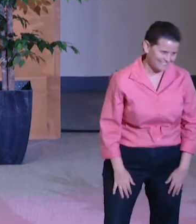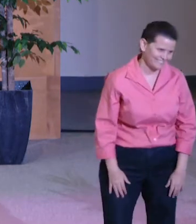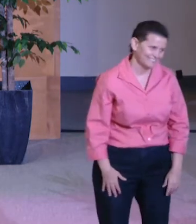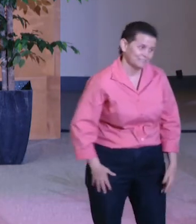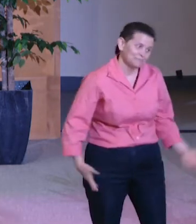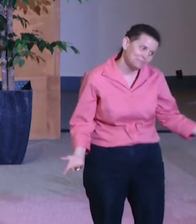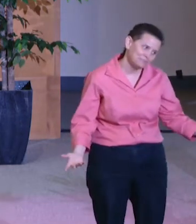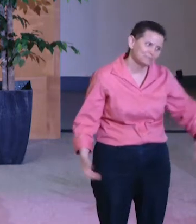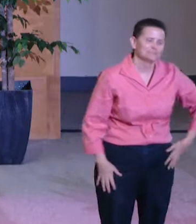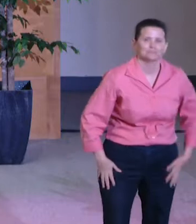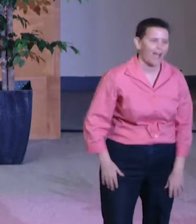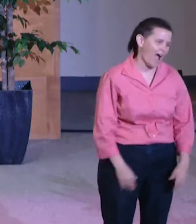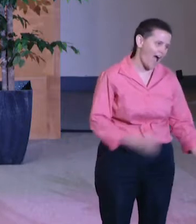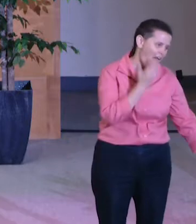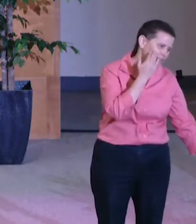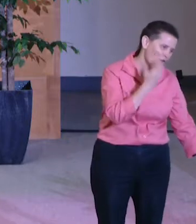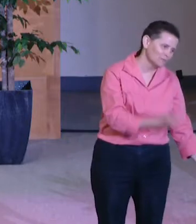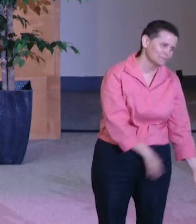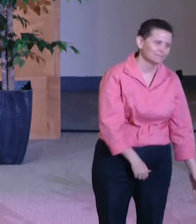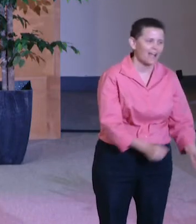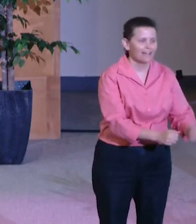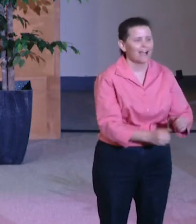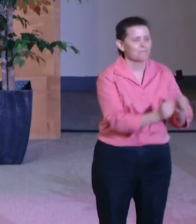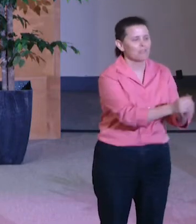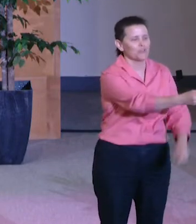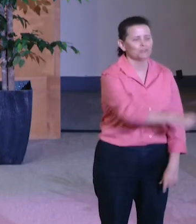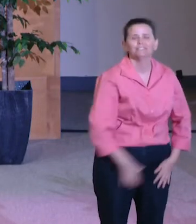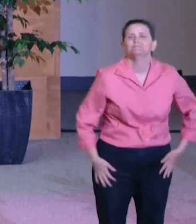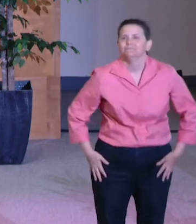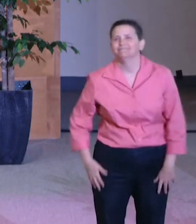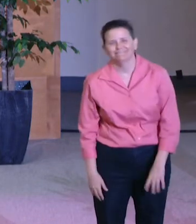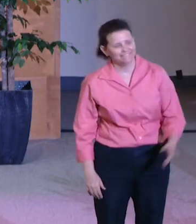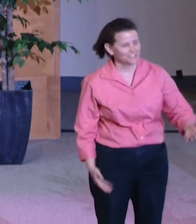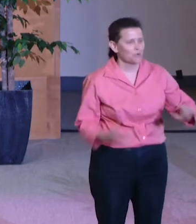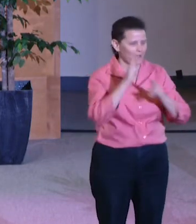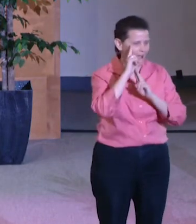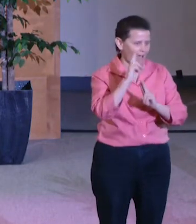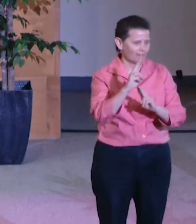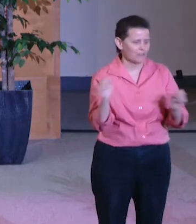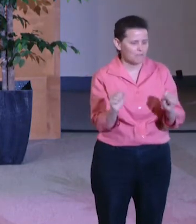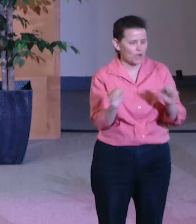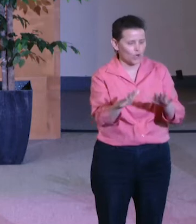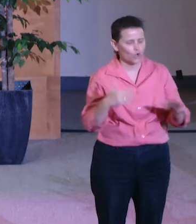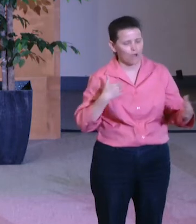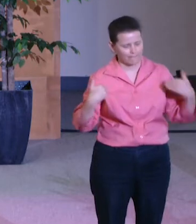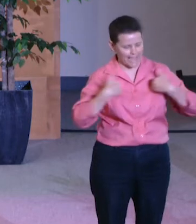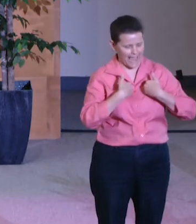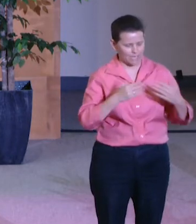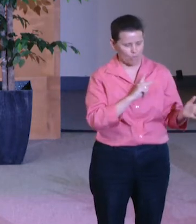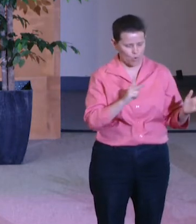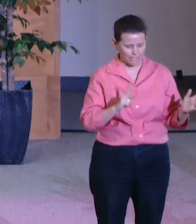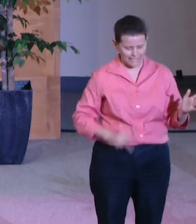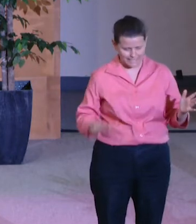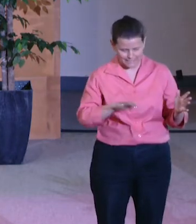coordinating. At our 11:25 service, we honor the miracle of the animal kingdom. So it's